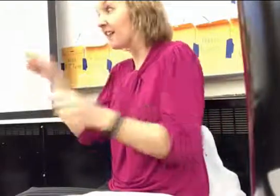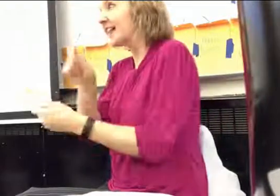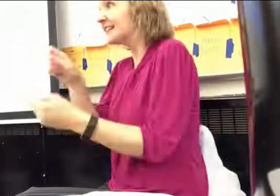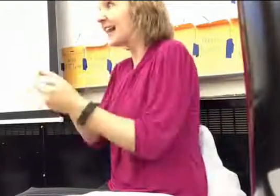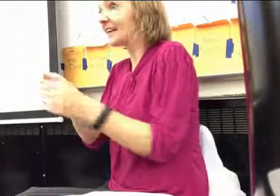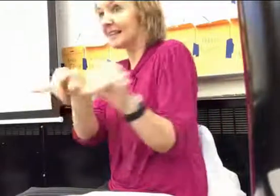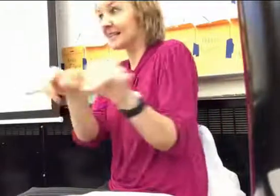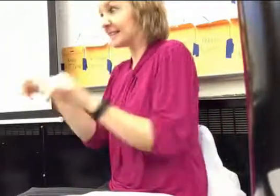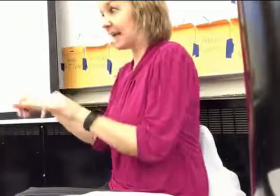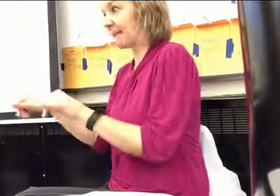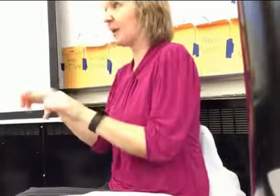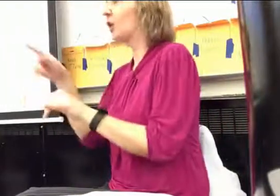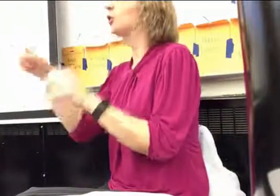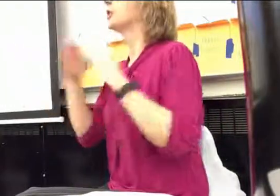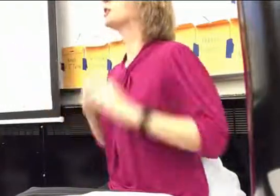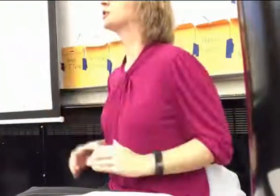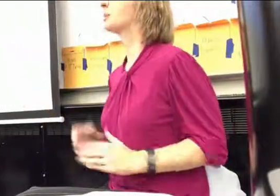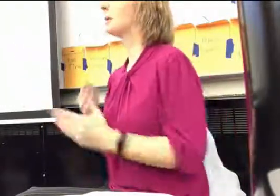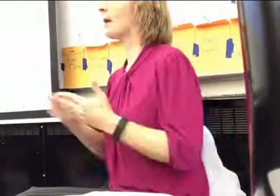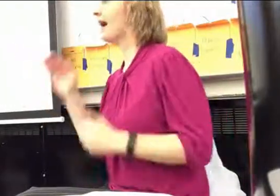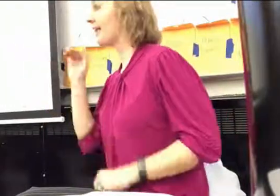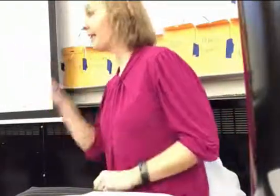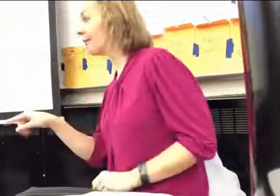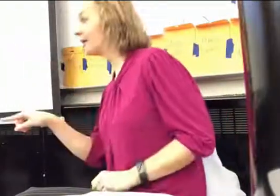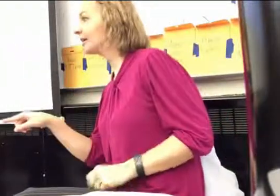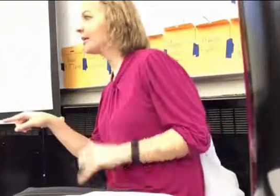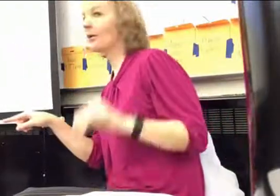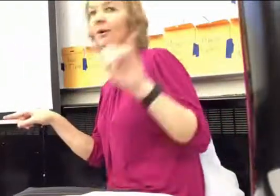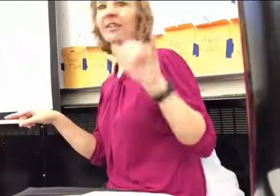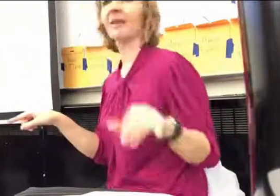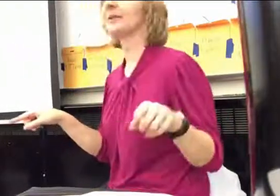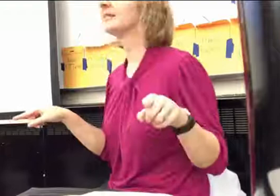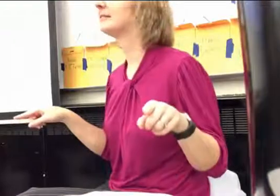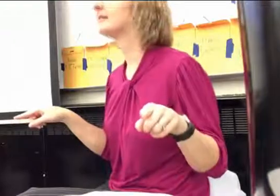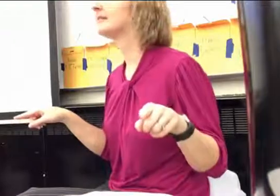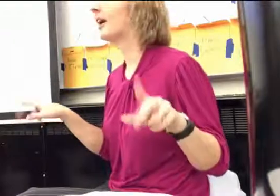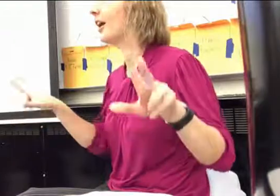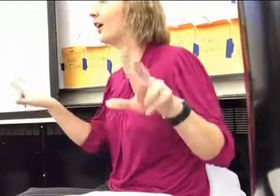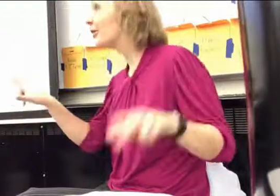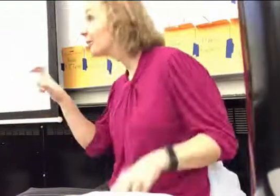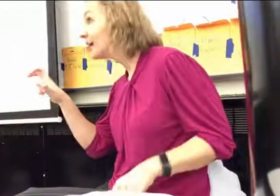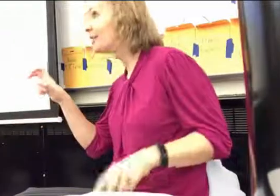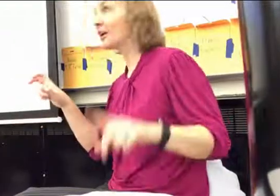product, are you as a consumer going to buy the Xbox for $300 or $105?